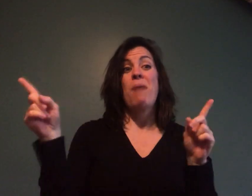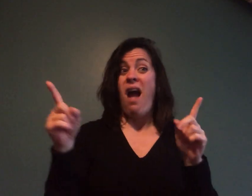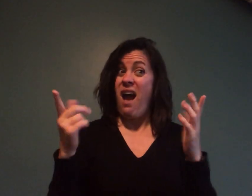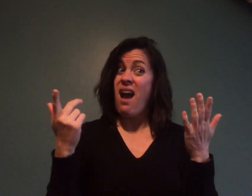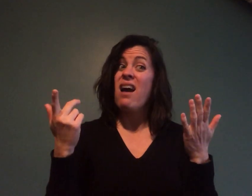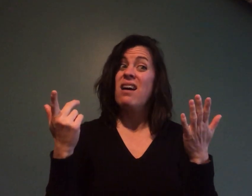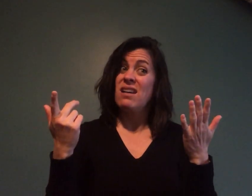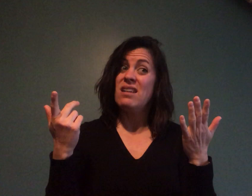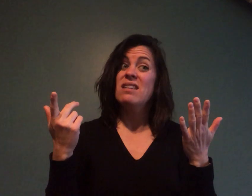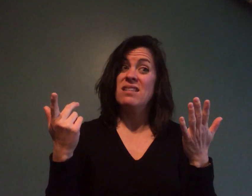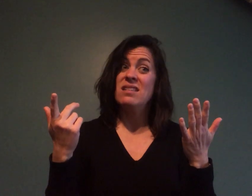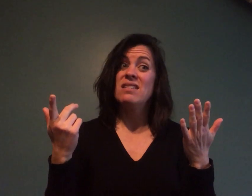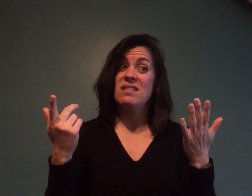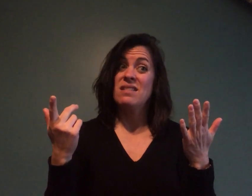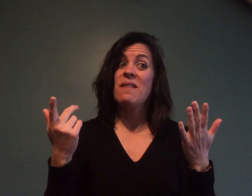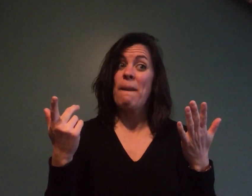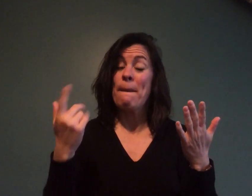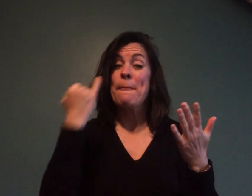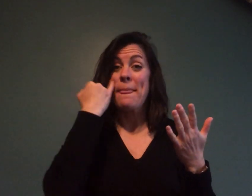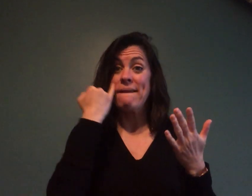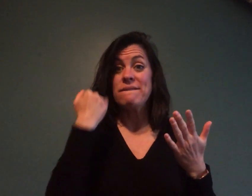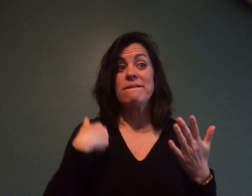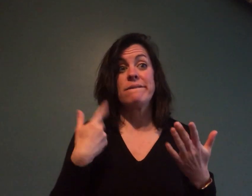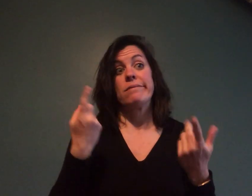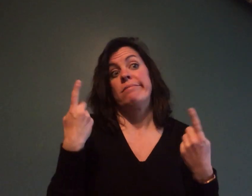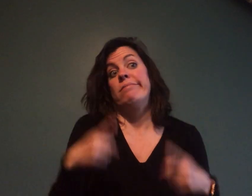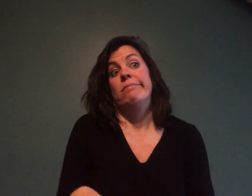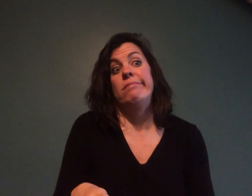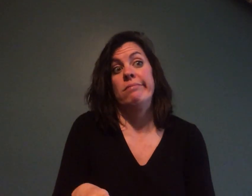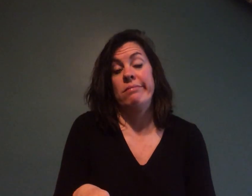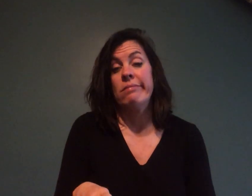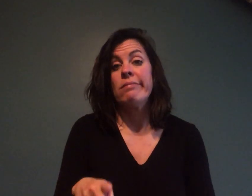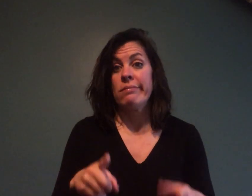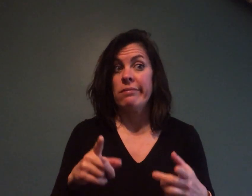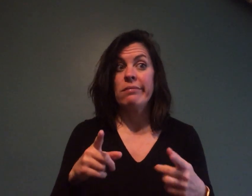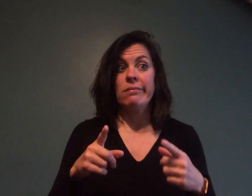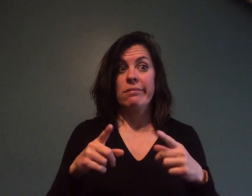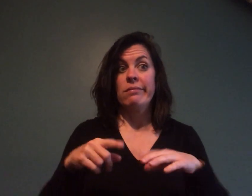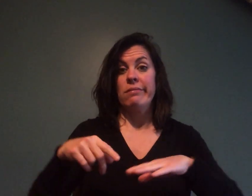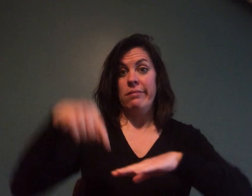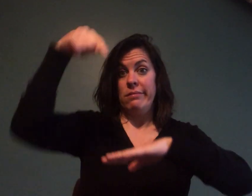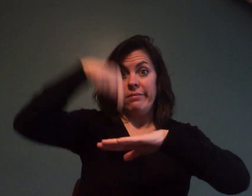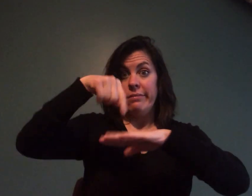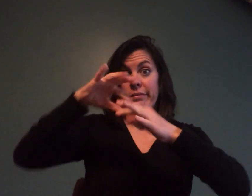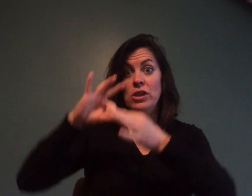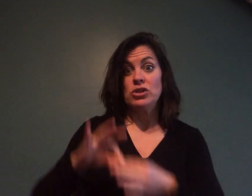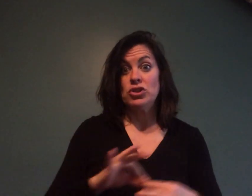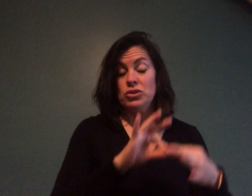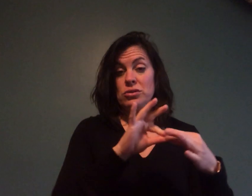cut that prong off, then obviously that's not going to happen. Now, the other thing I want to talk about today